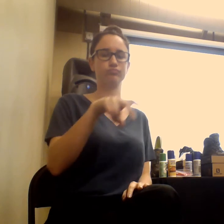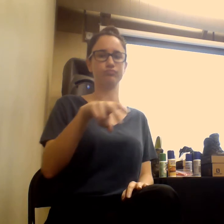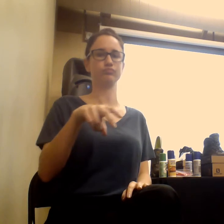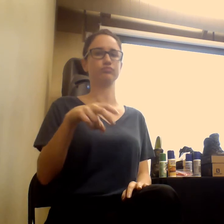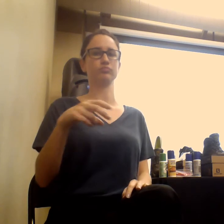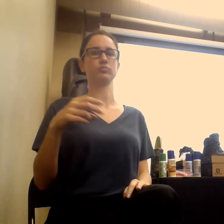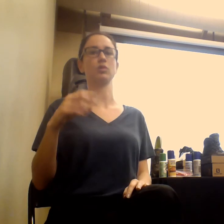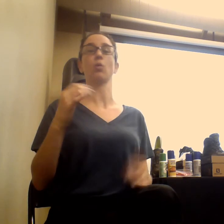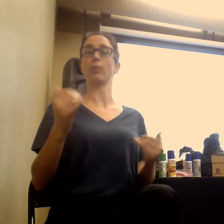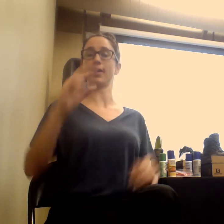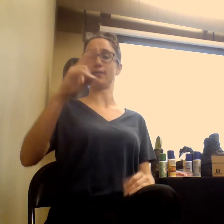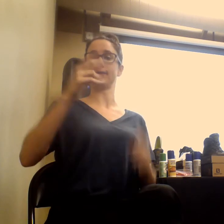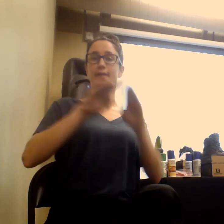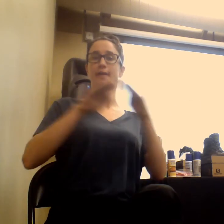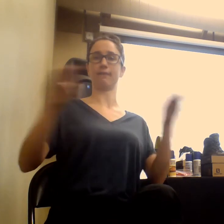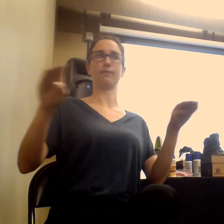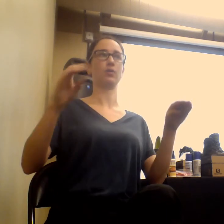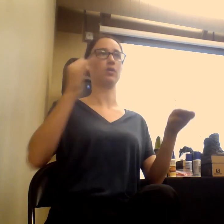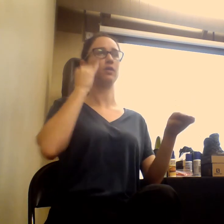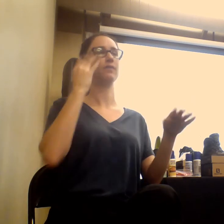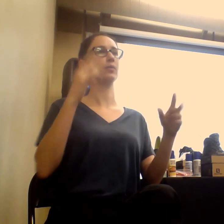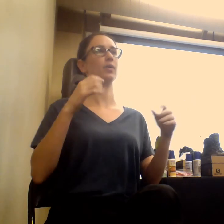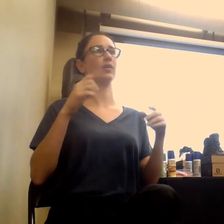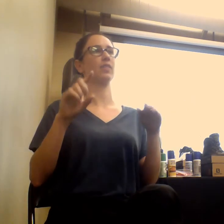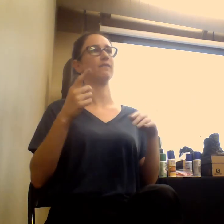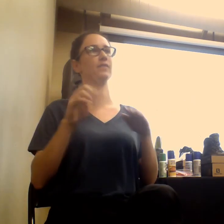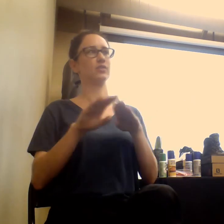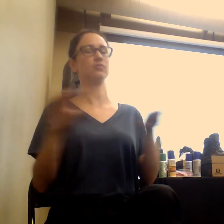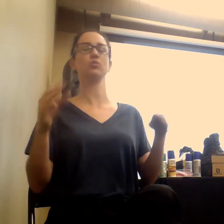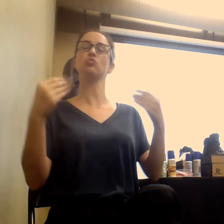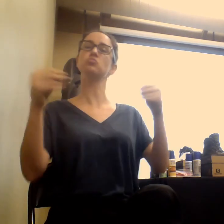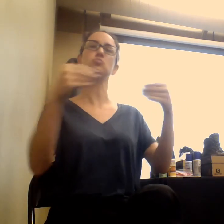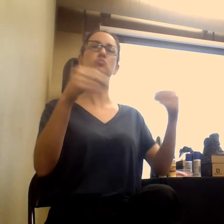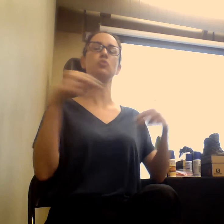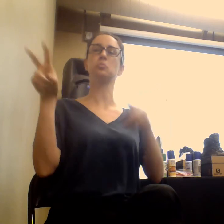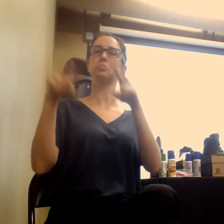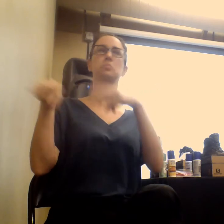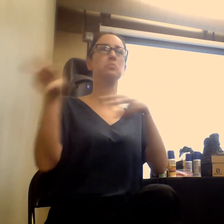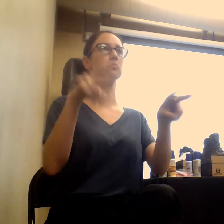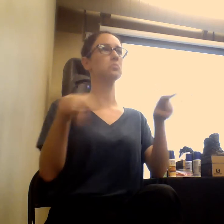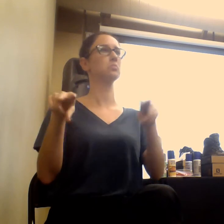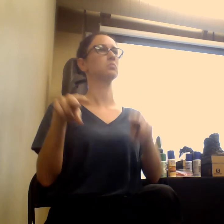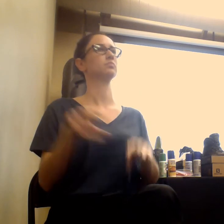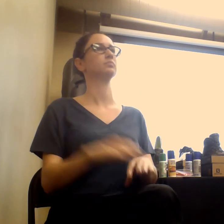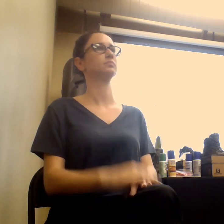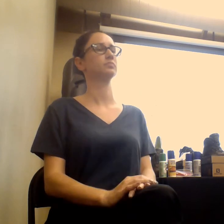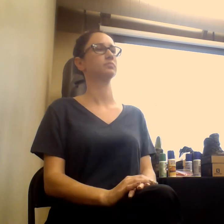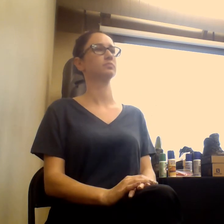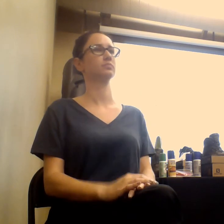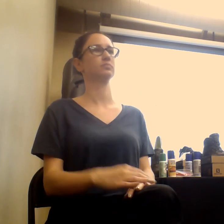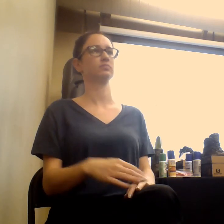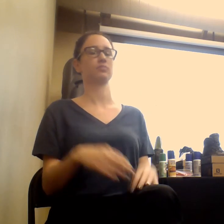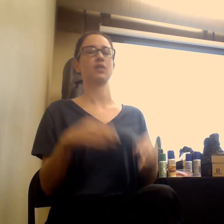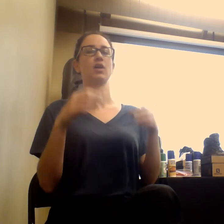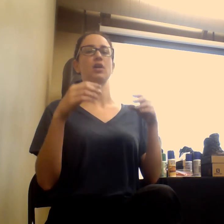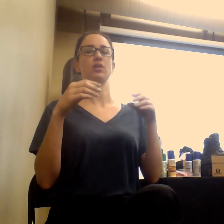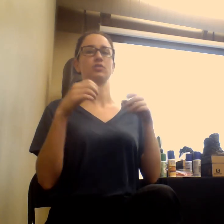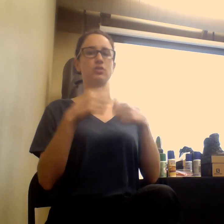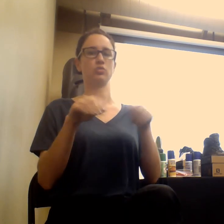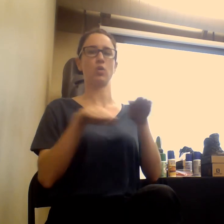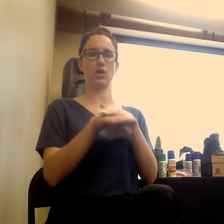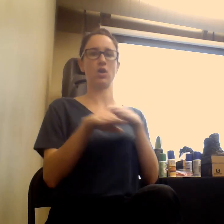Yeah. Let me make sure that I hit every slide. Go ahead with your question, Doug. You had talked about finishing the top of